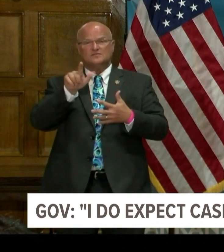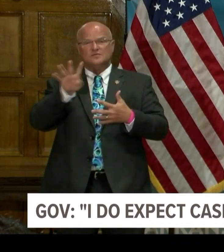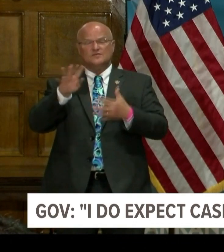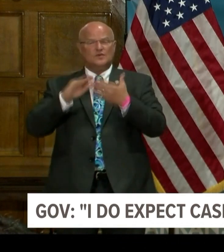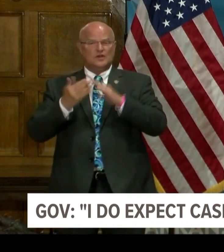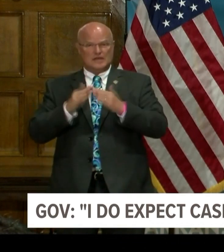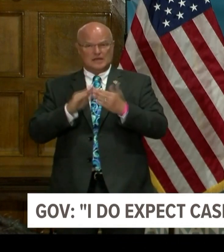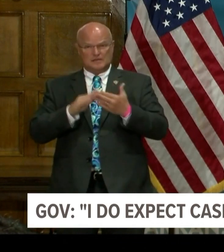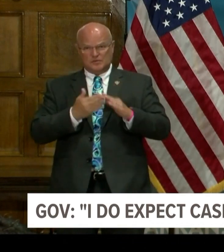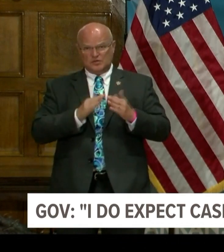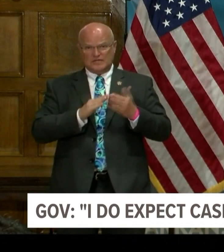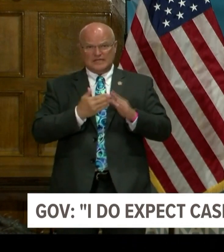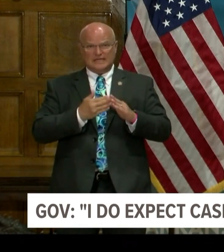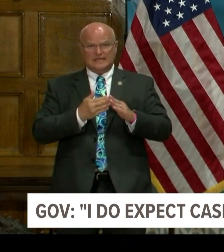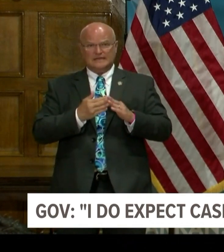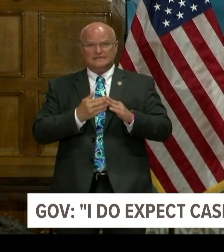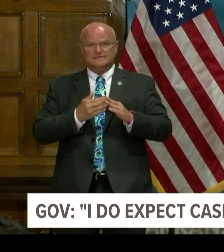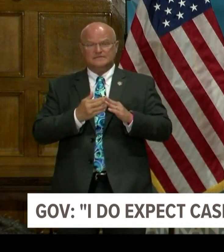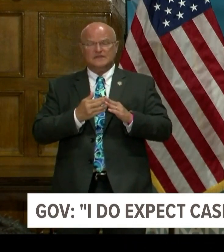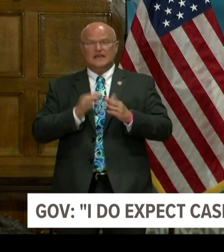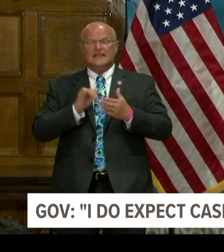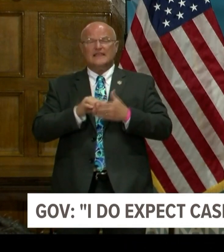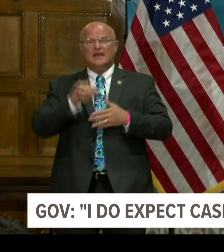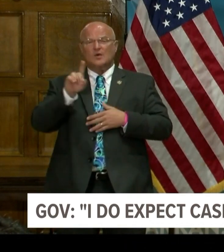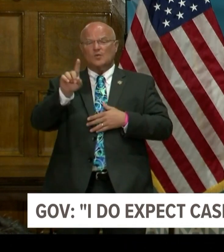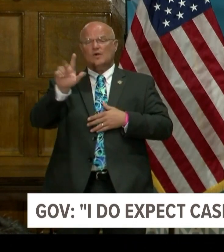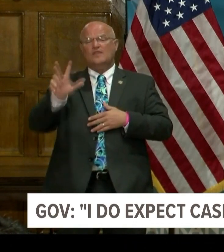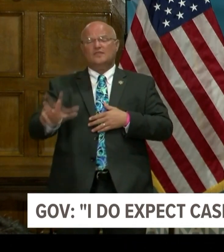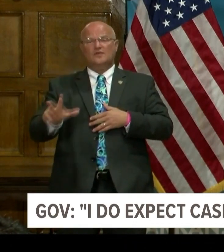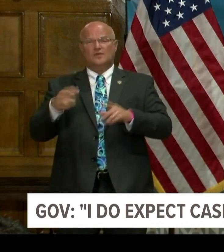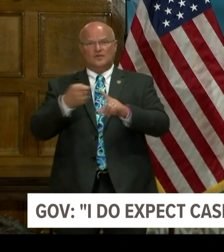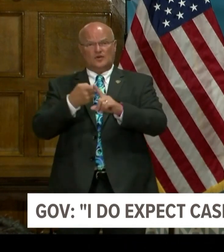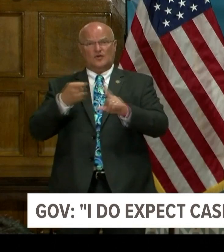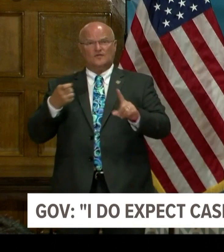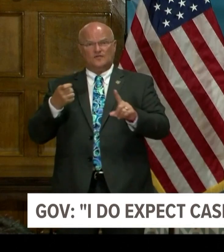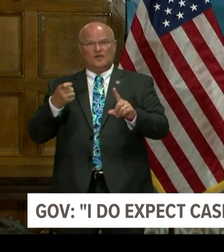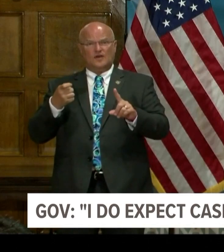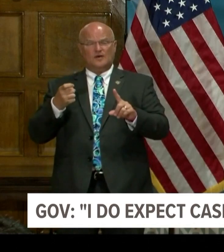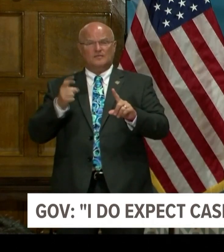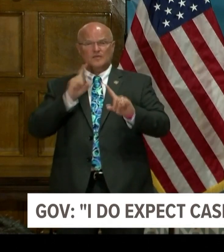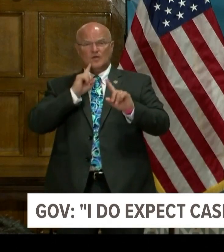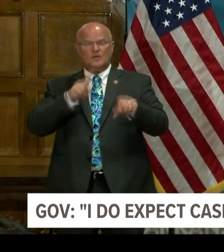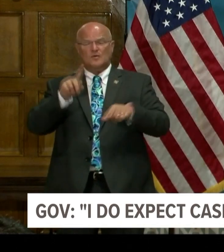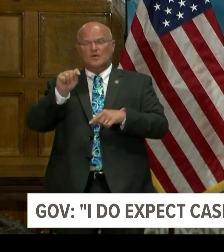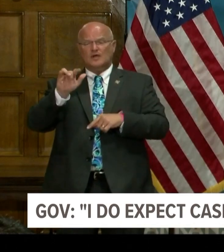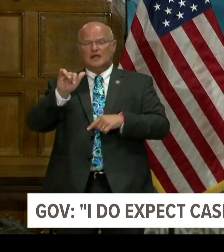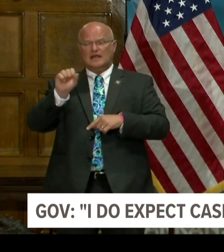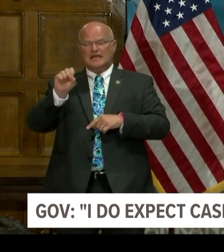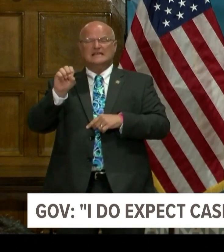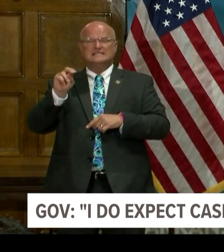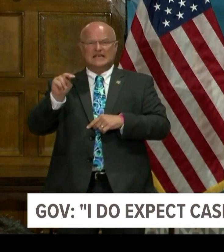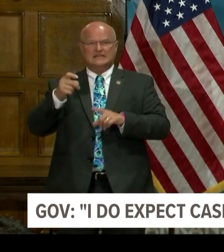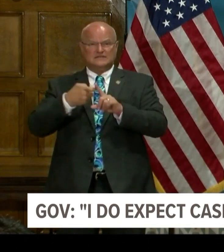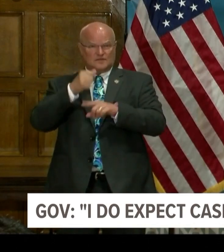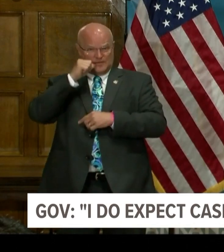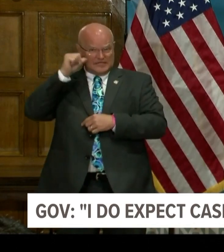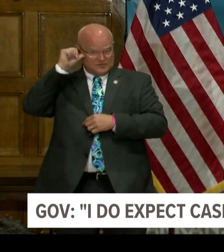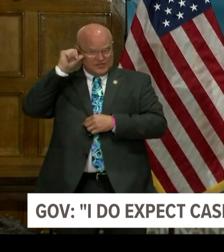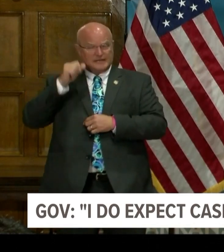524 from the community, of which 1/3 of those come from the report by Tyson from